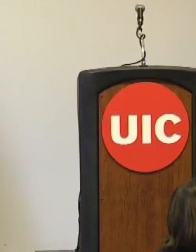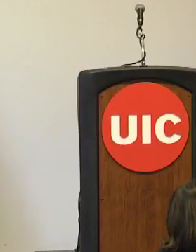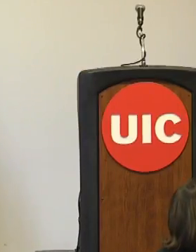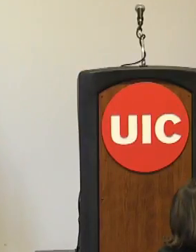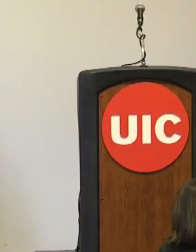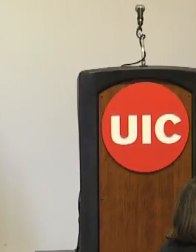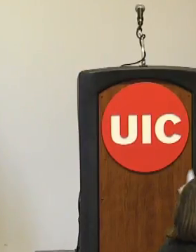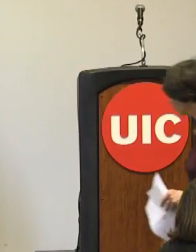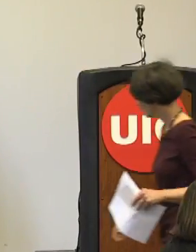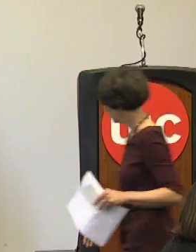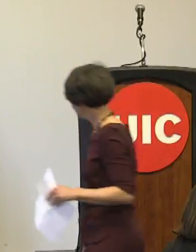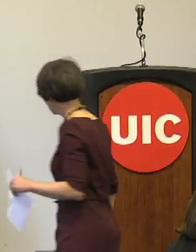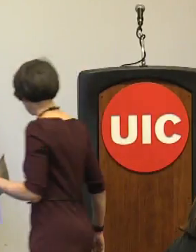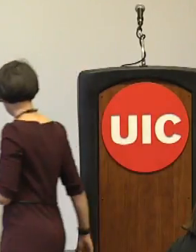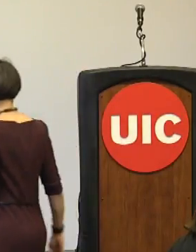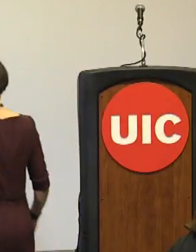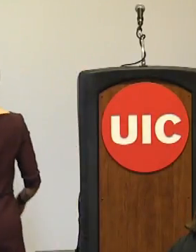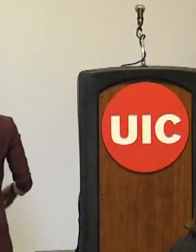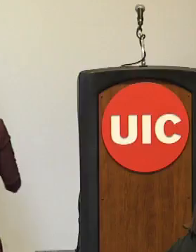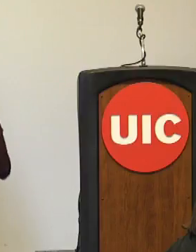make sure I keep on top of my tie.